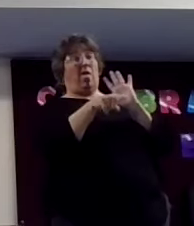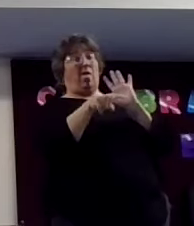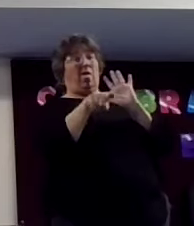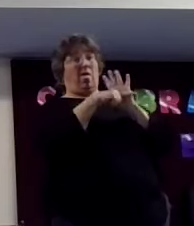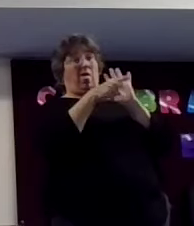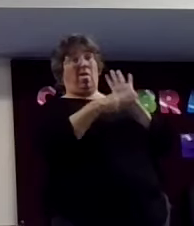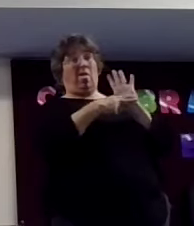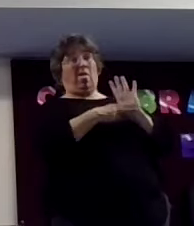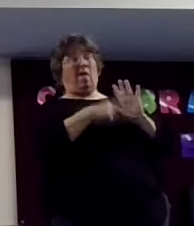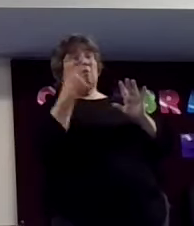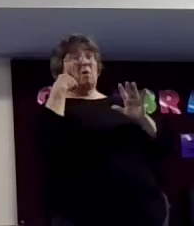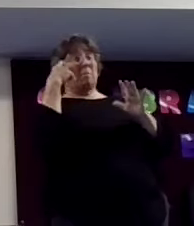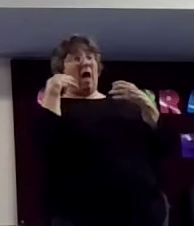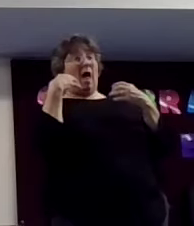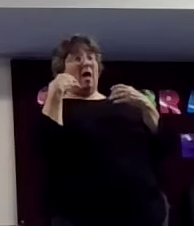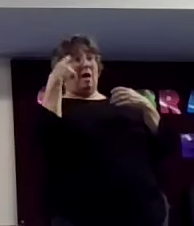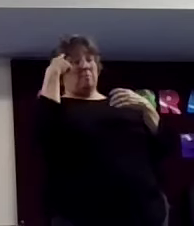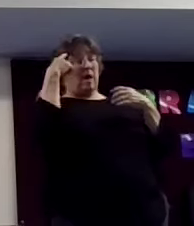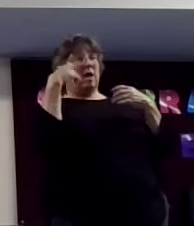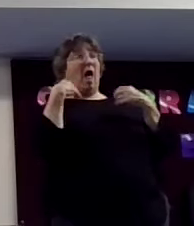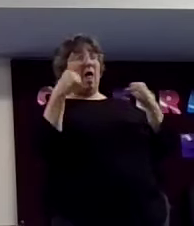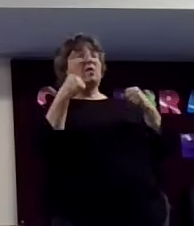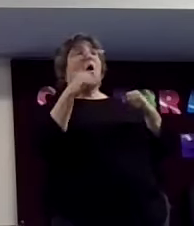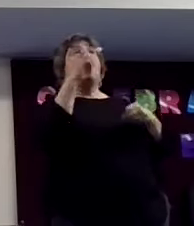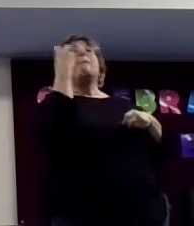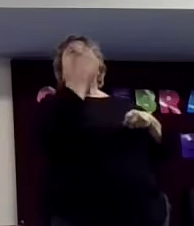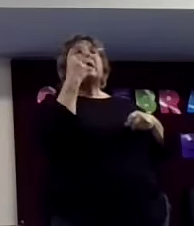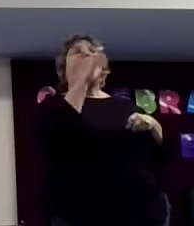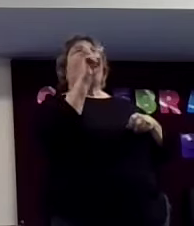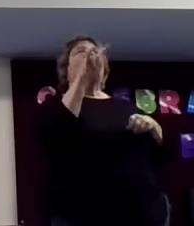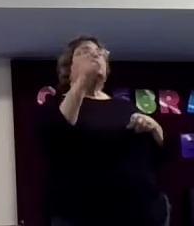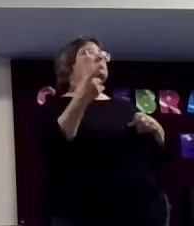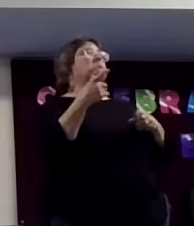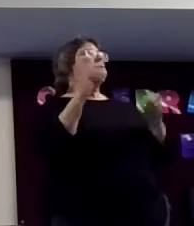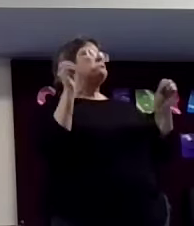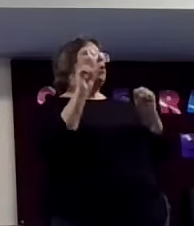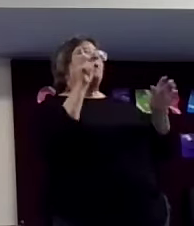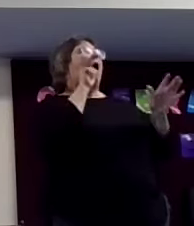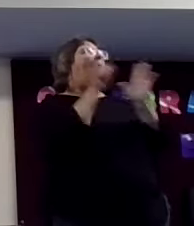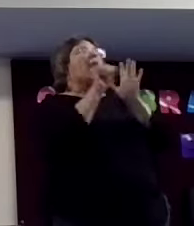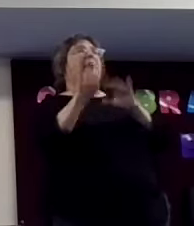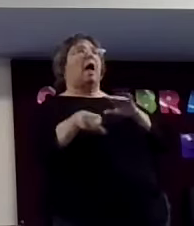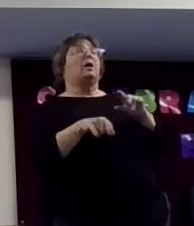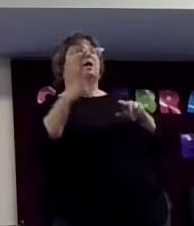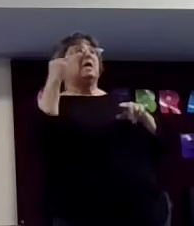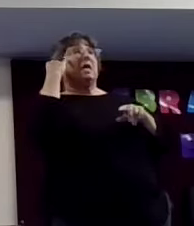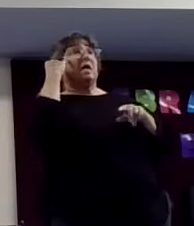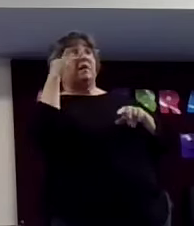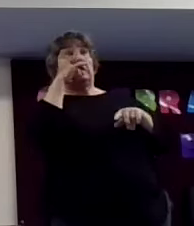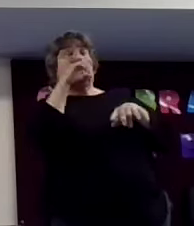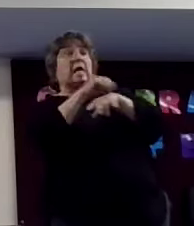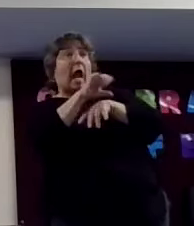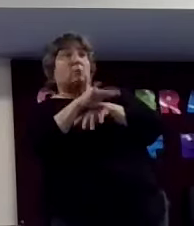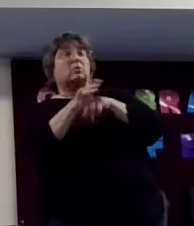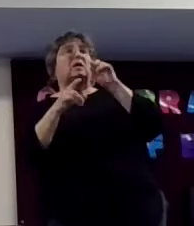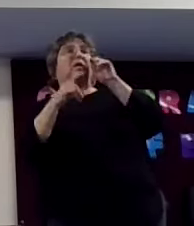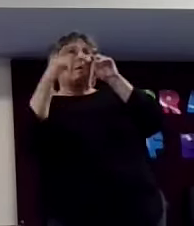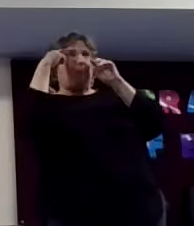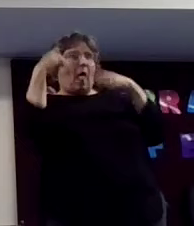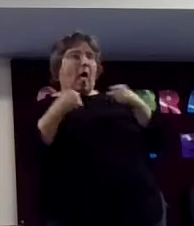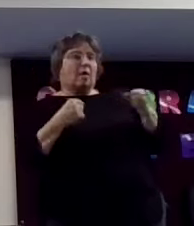mental health, where if your kid needs speech or OT, no one tries to hide that. But if your kid needs mental